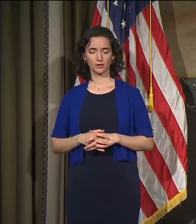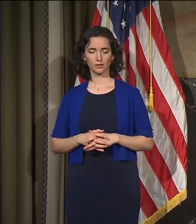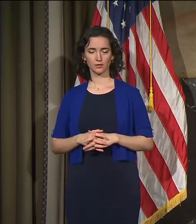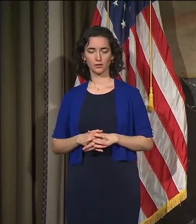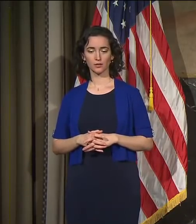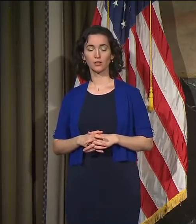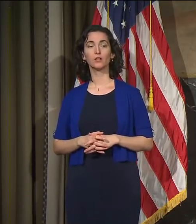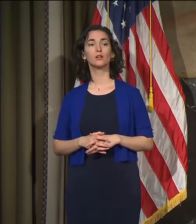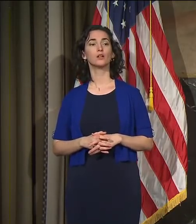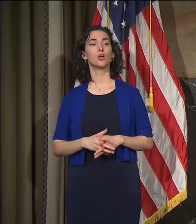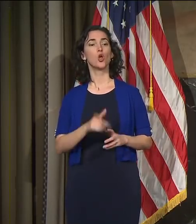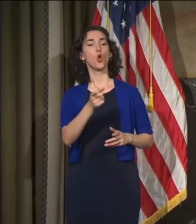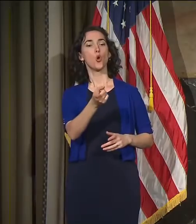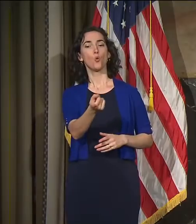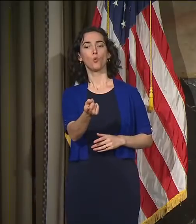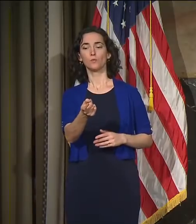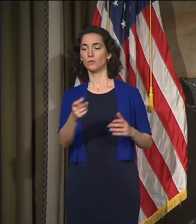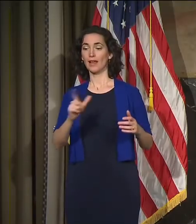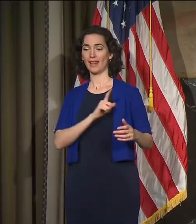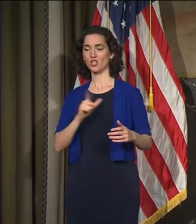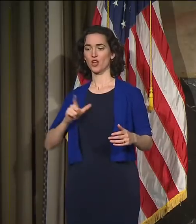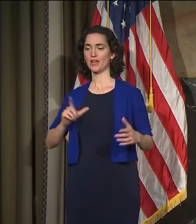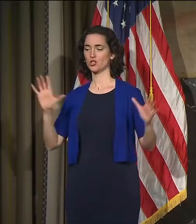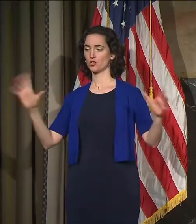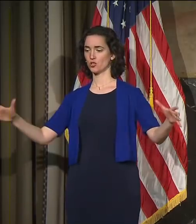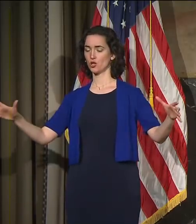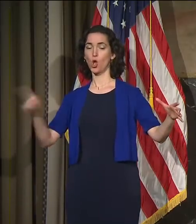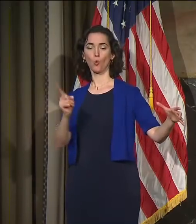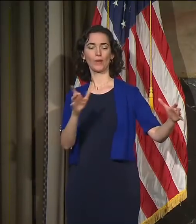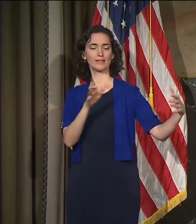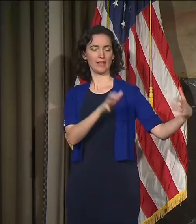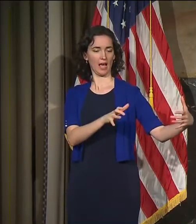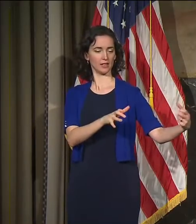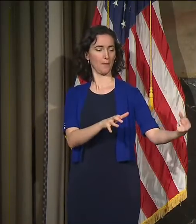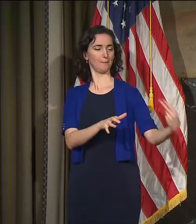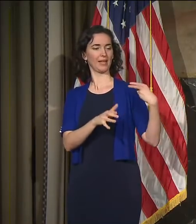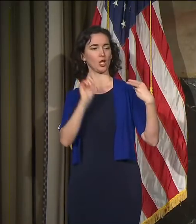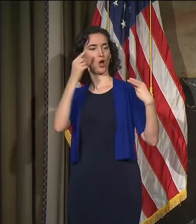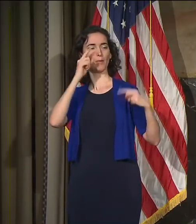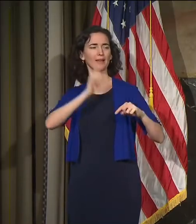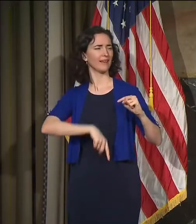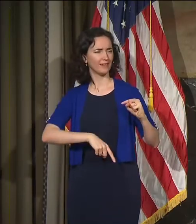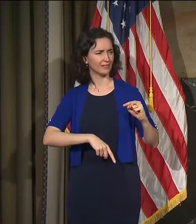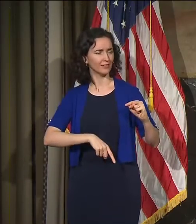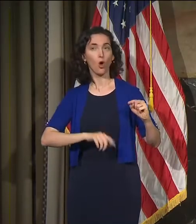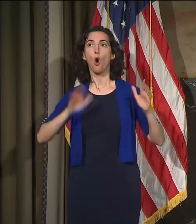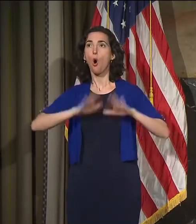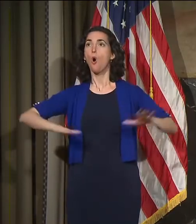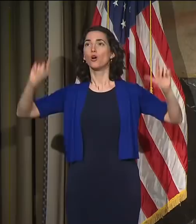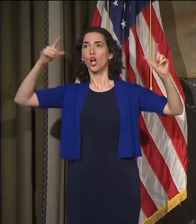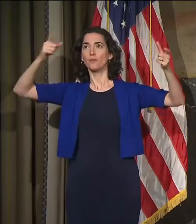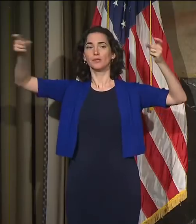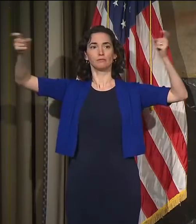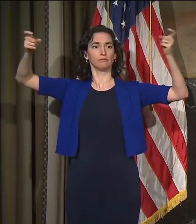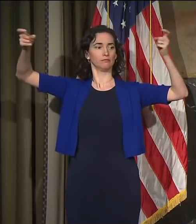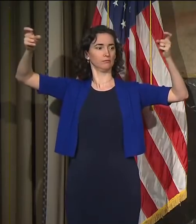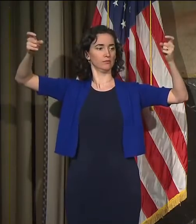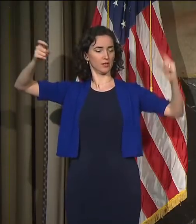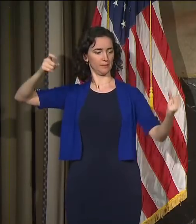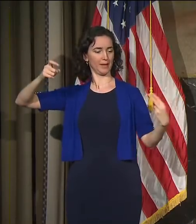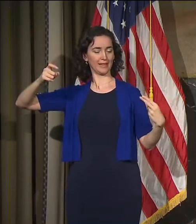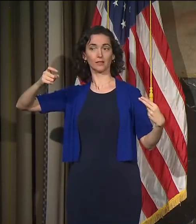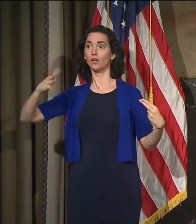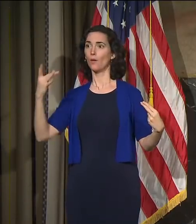simple majority of one body of the legislature can overrule a governor on an issue as important as a public health